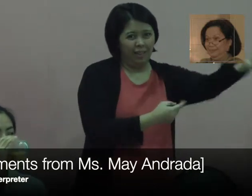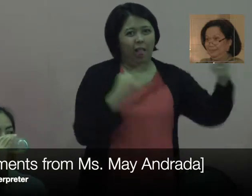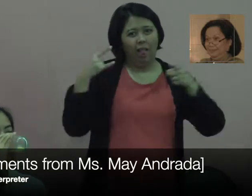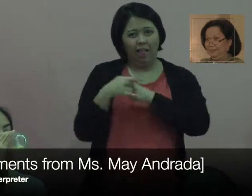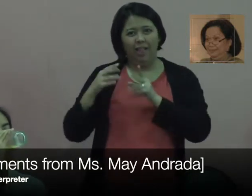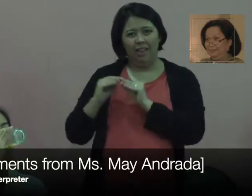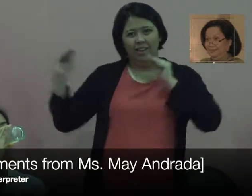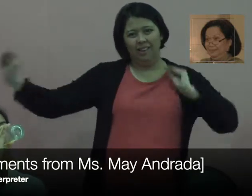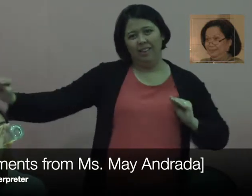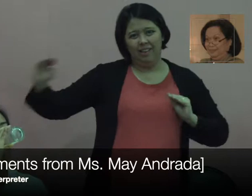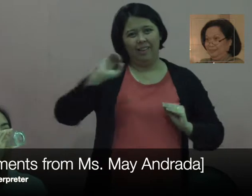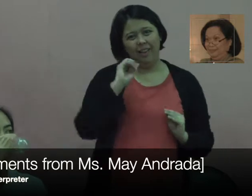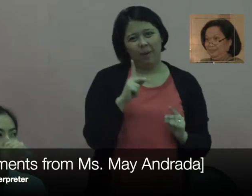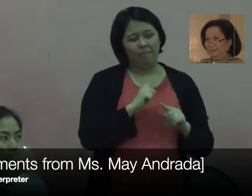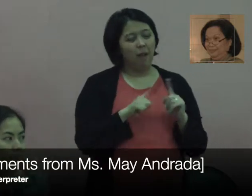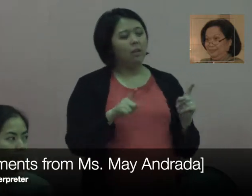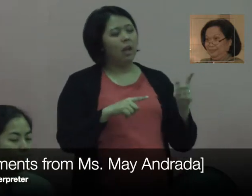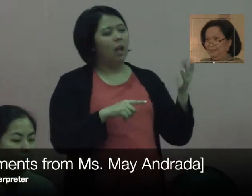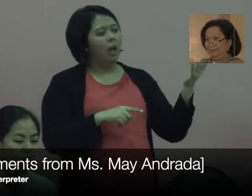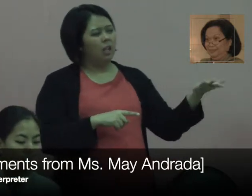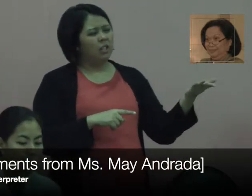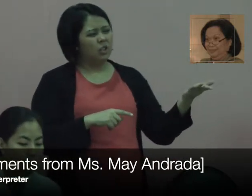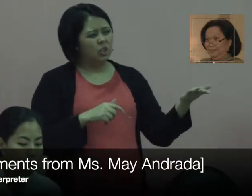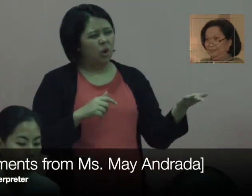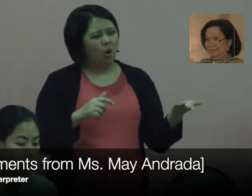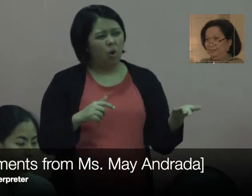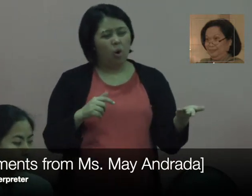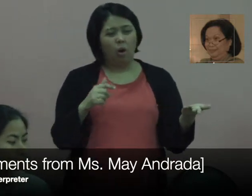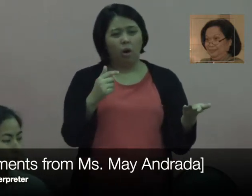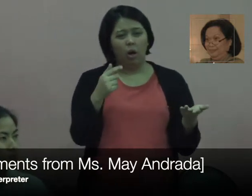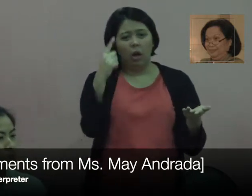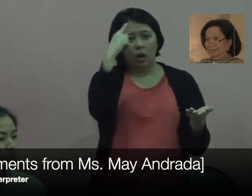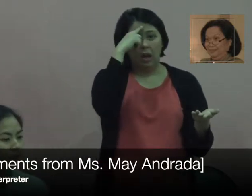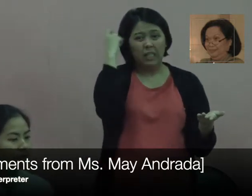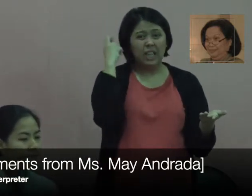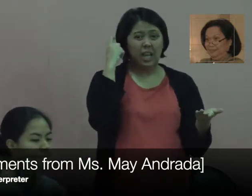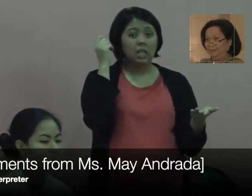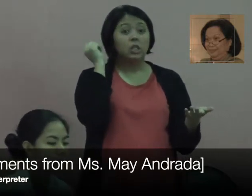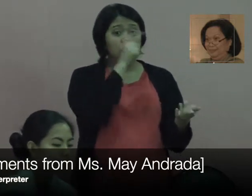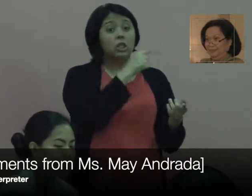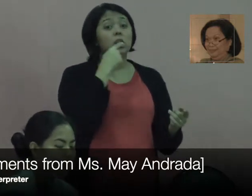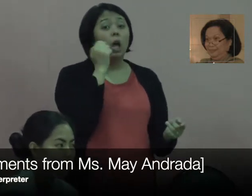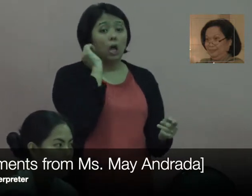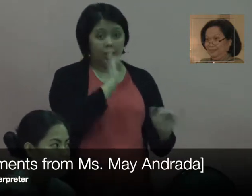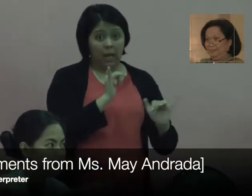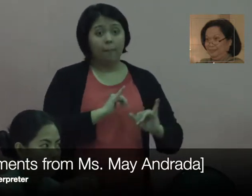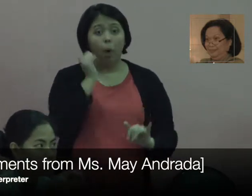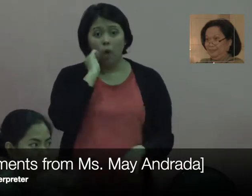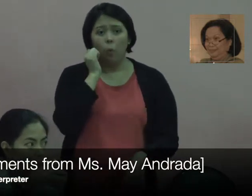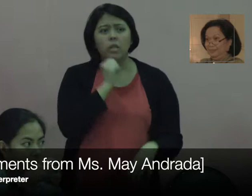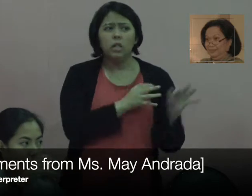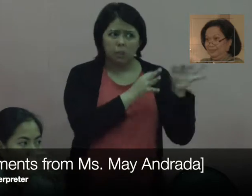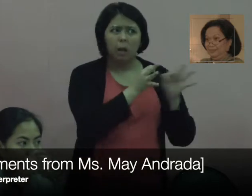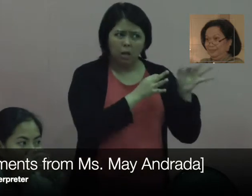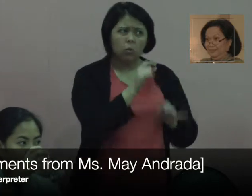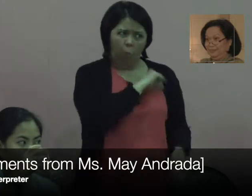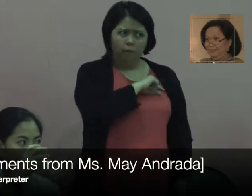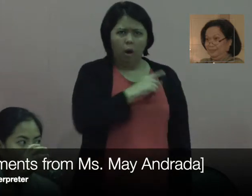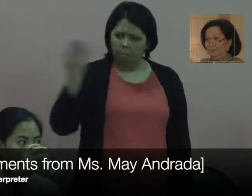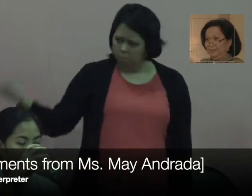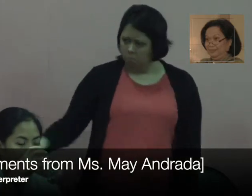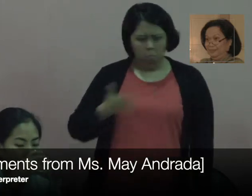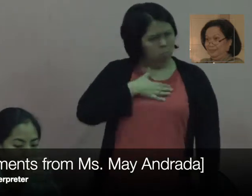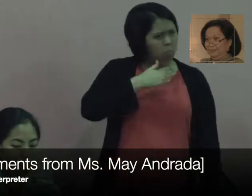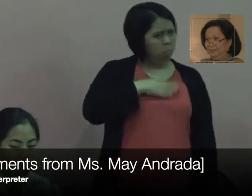Tapos, kasi I have to qualify him also kasi hindi kami papayagan sa court eh. So, pagyayabang ko yung asawa